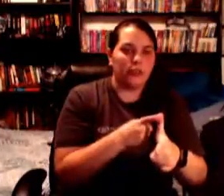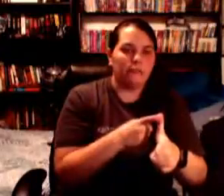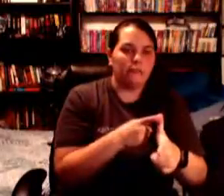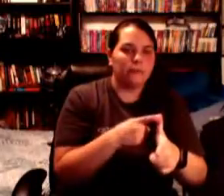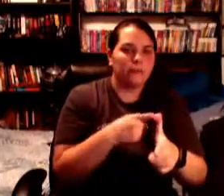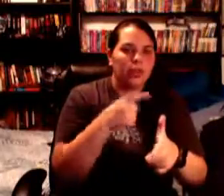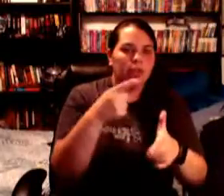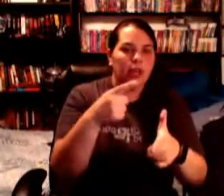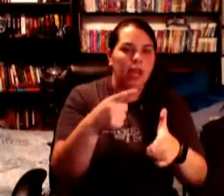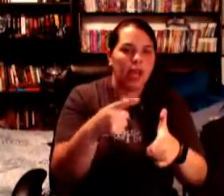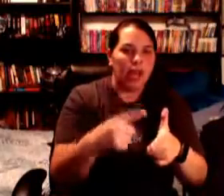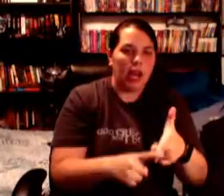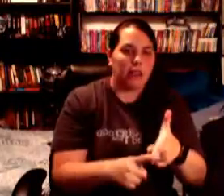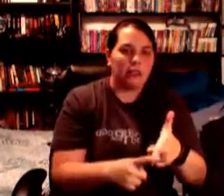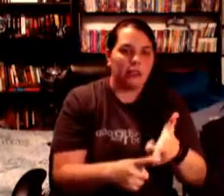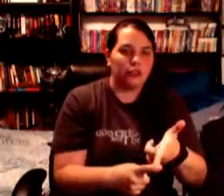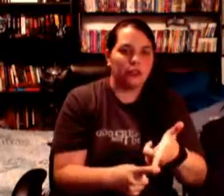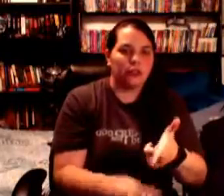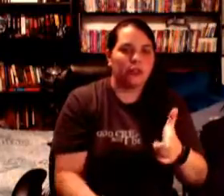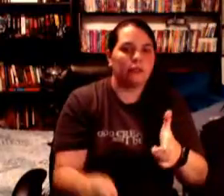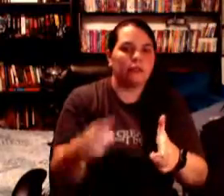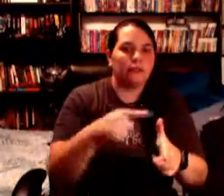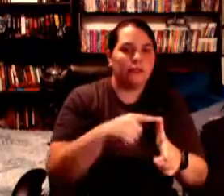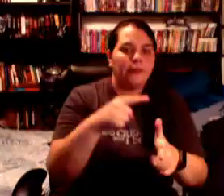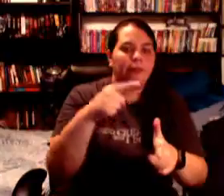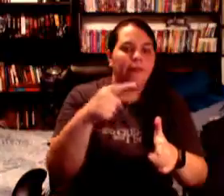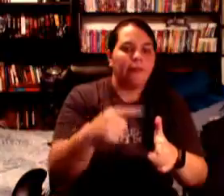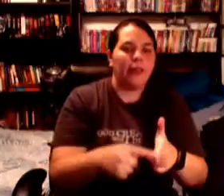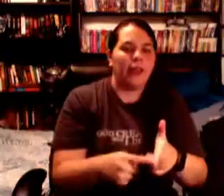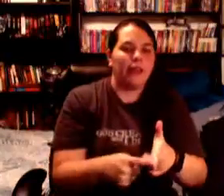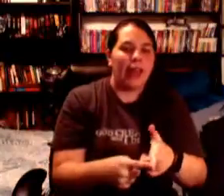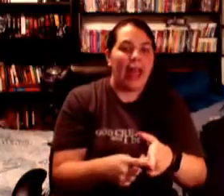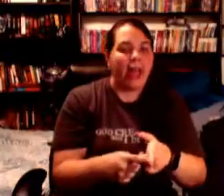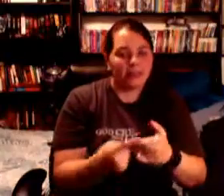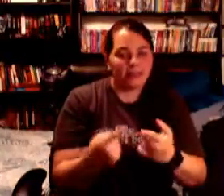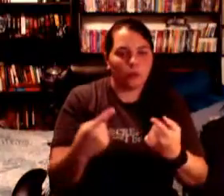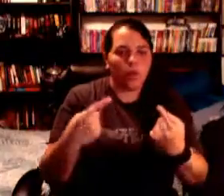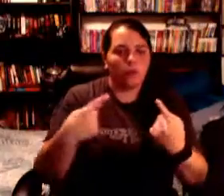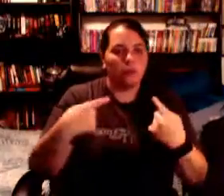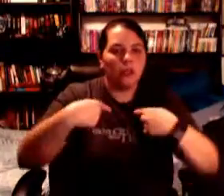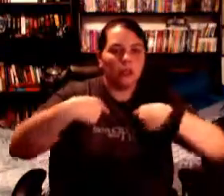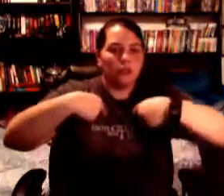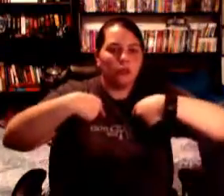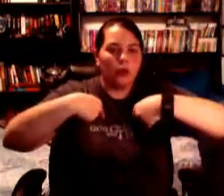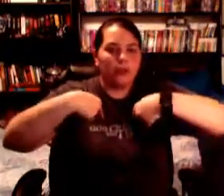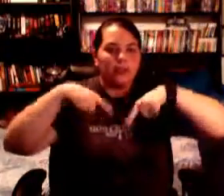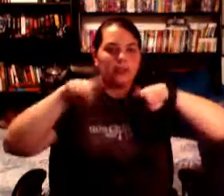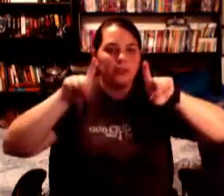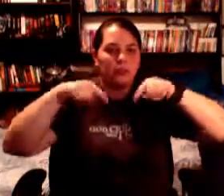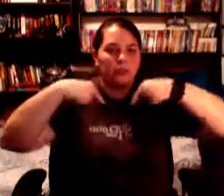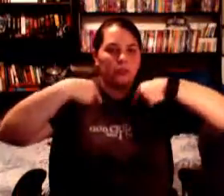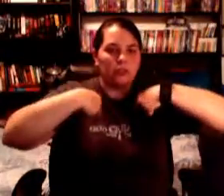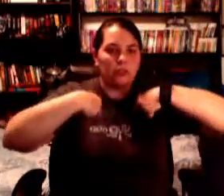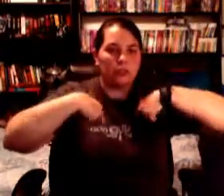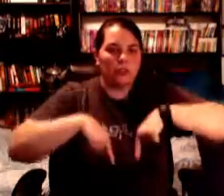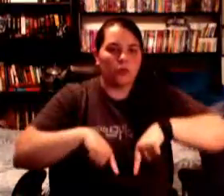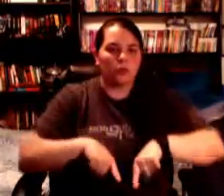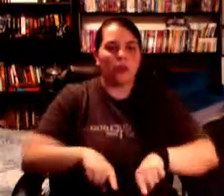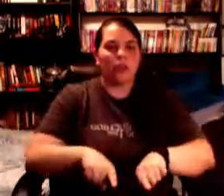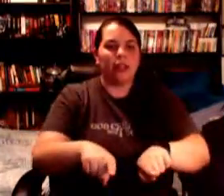thumb, and then touch your index finger. Then as is while. So index fingers go down and